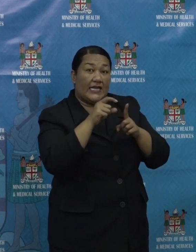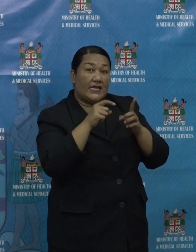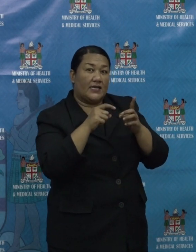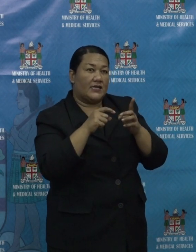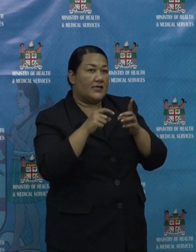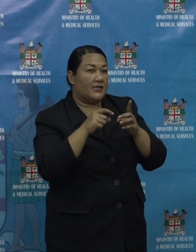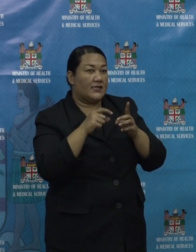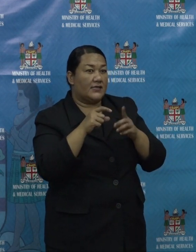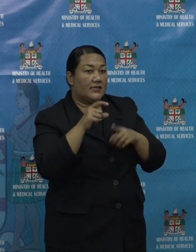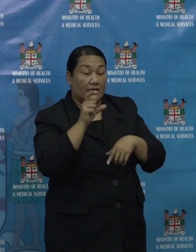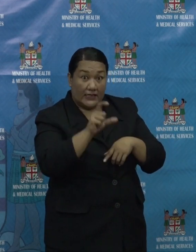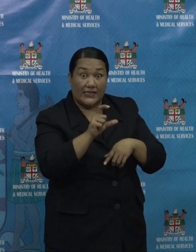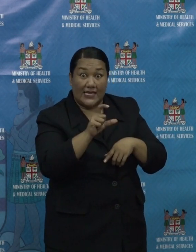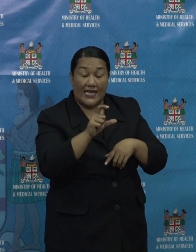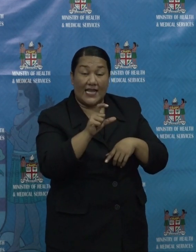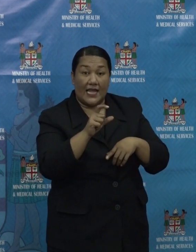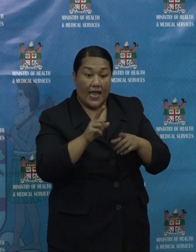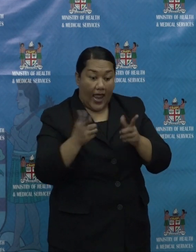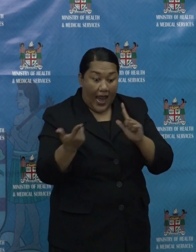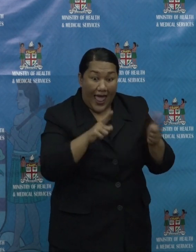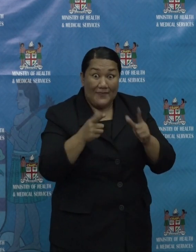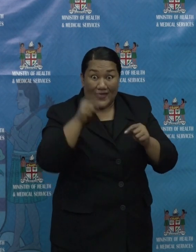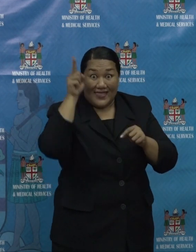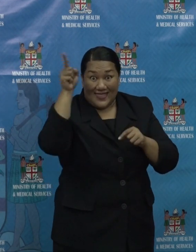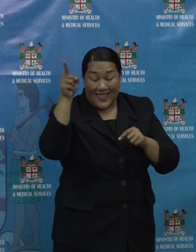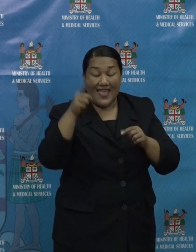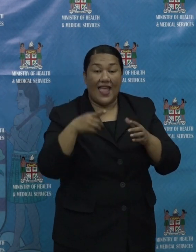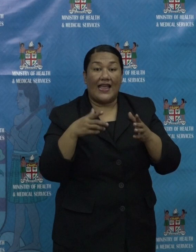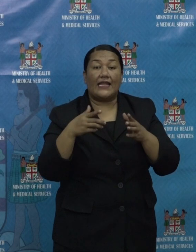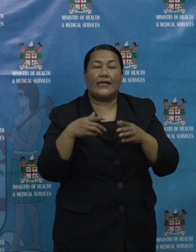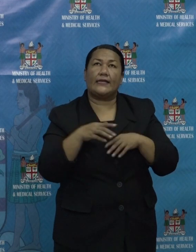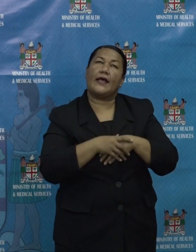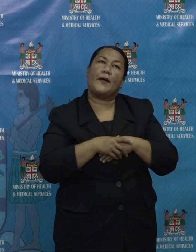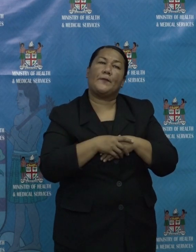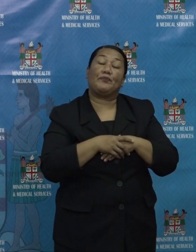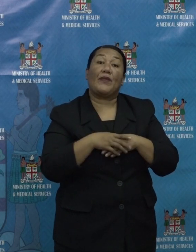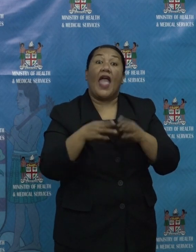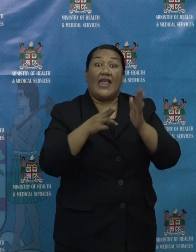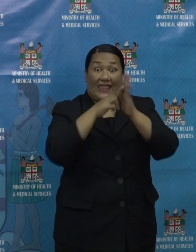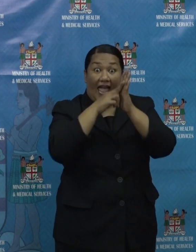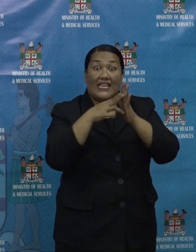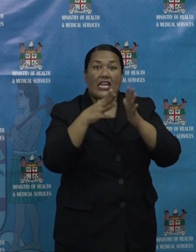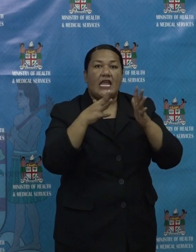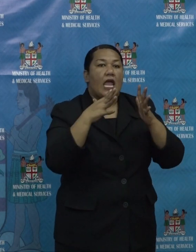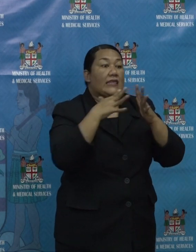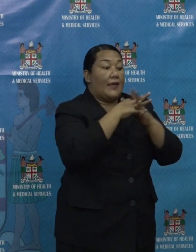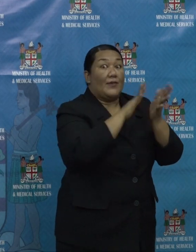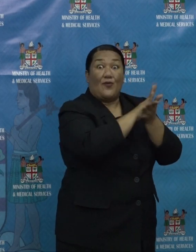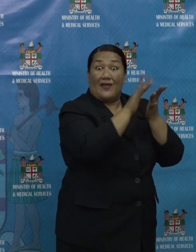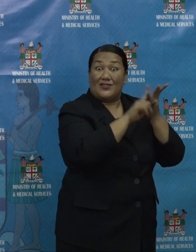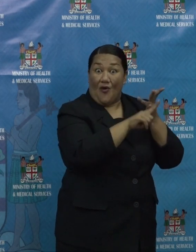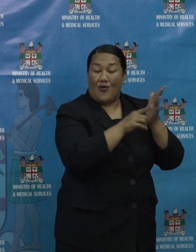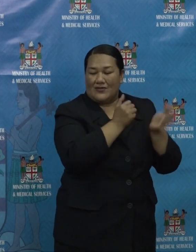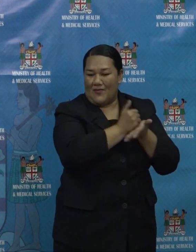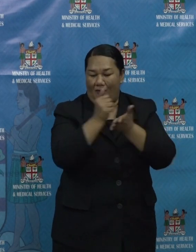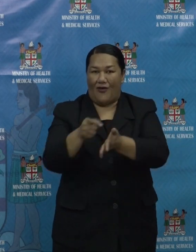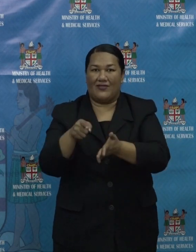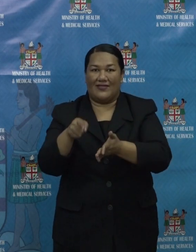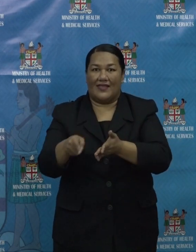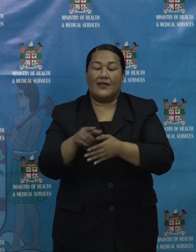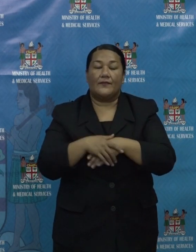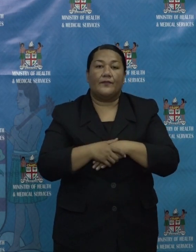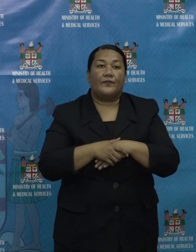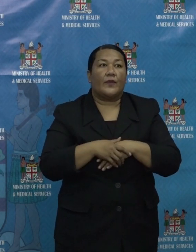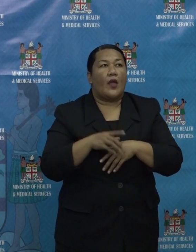in mid-August, through the support of WHO. We've also started WHO-approved rapid